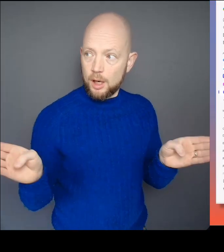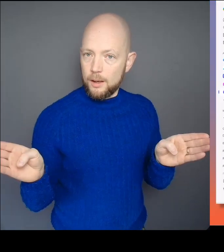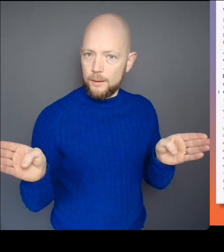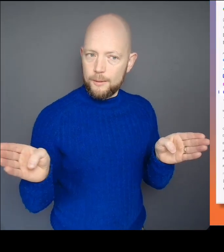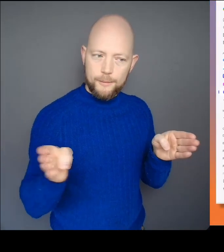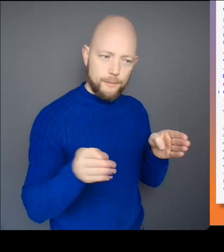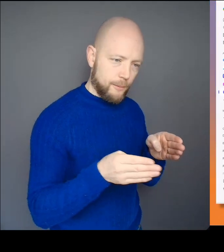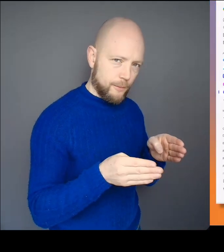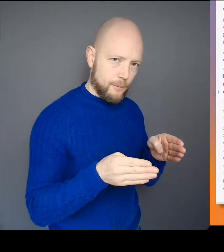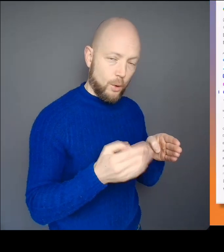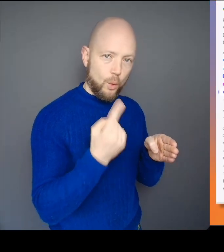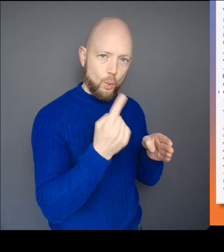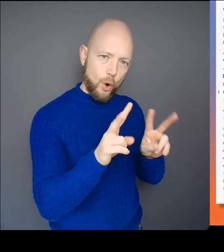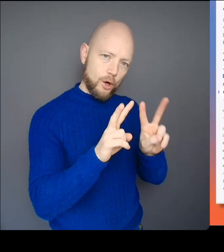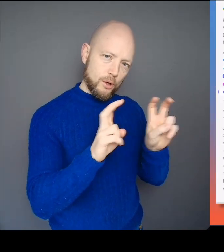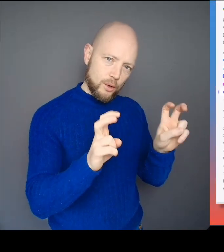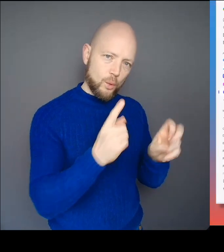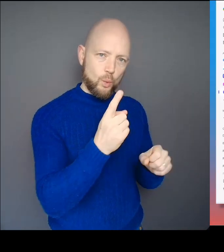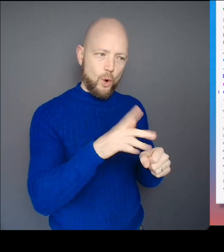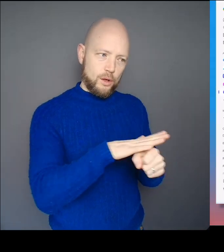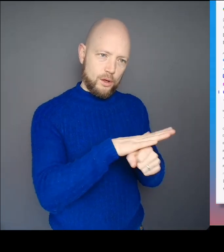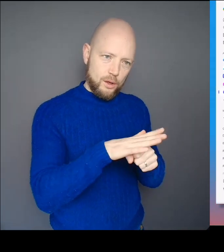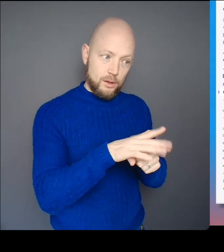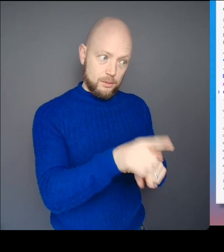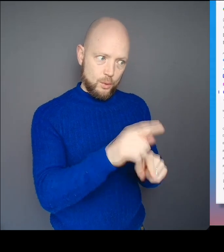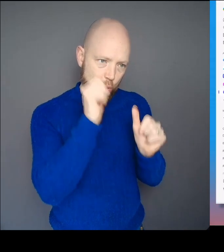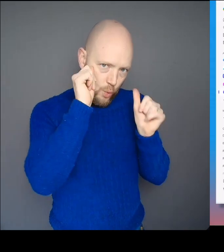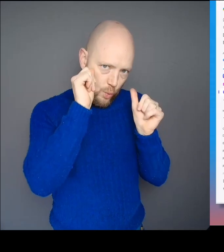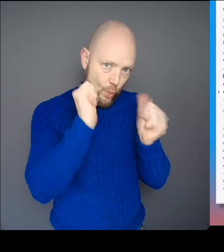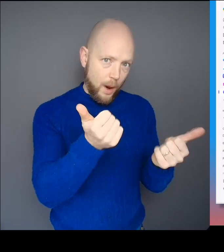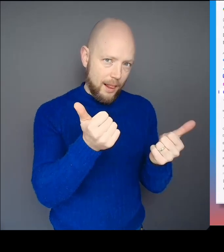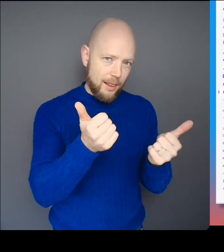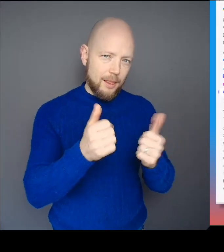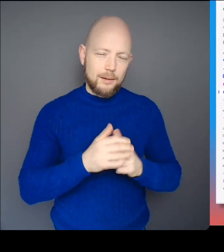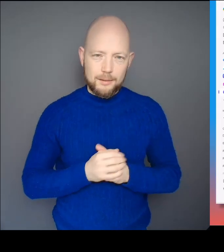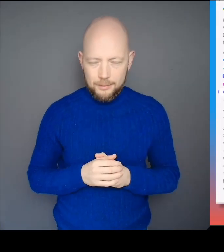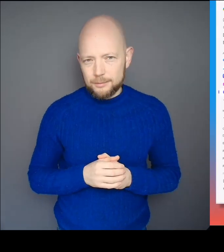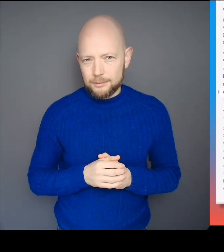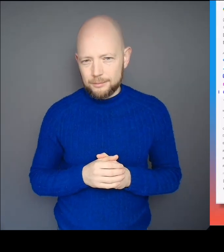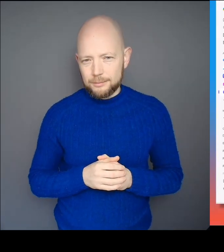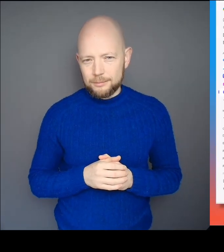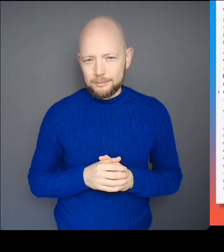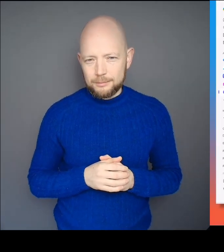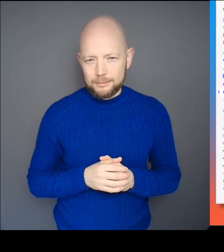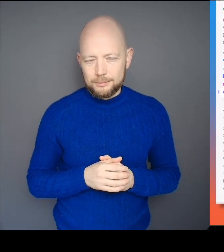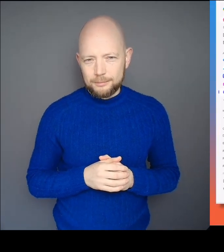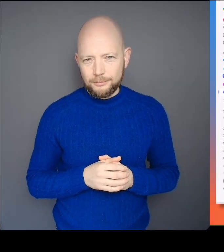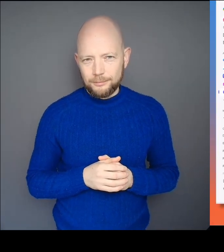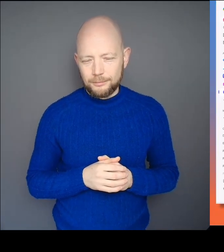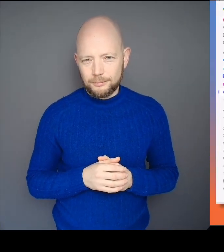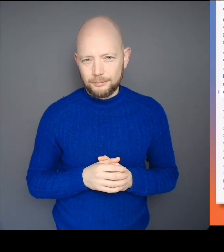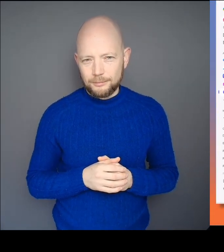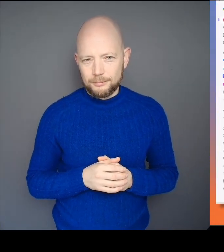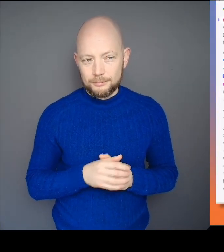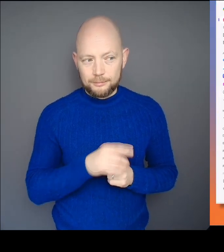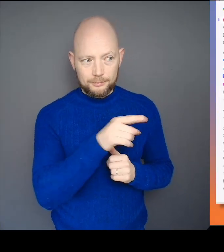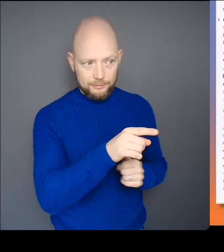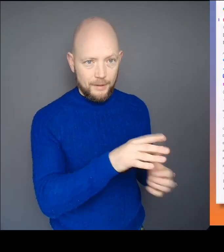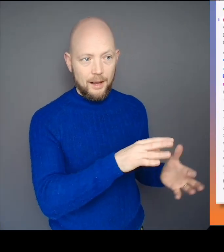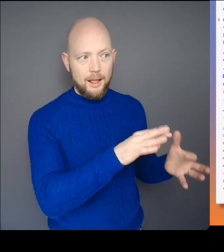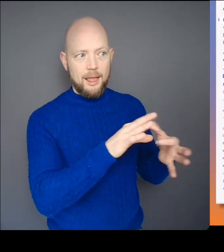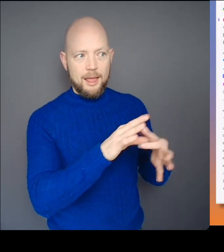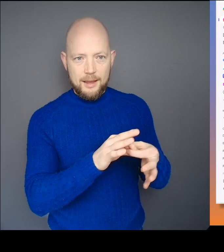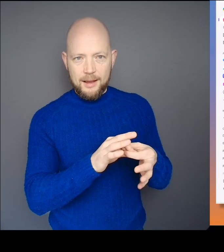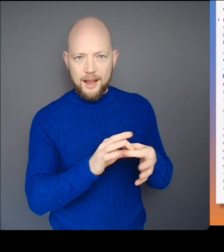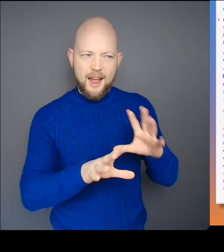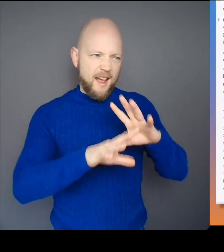main Microsoft 365 Copilot chat experience. It's a little bit counterintuitive, but when you are in this chat experience here,